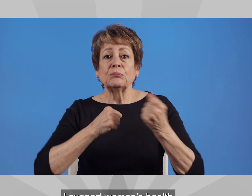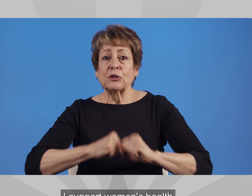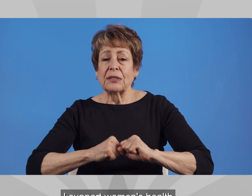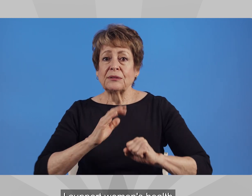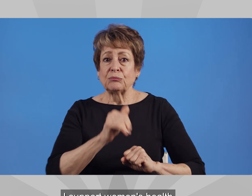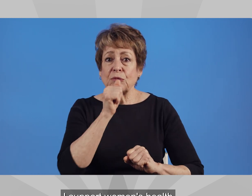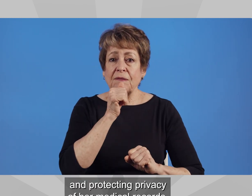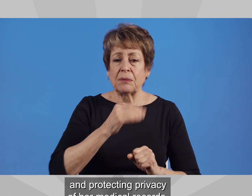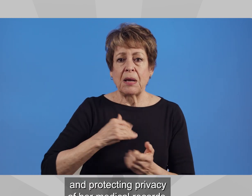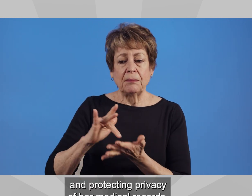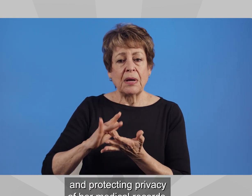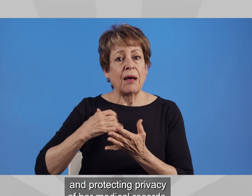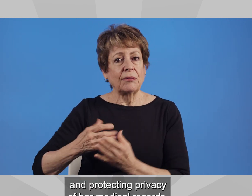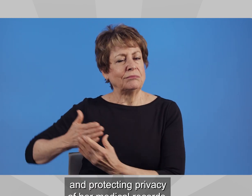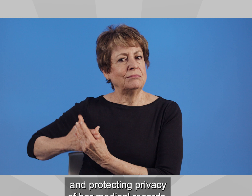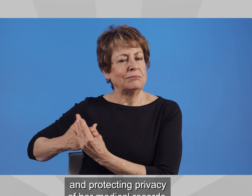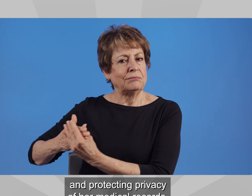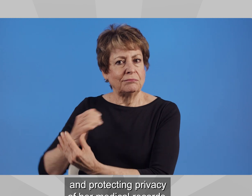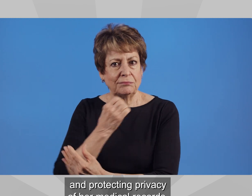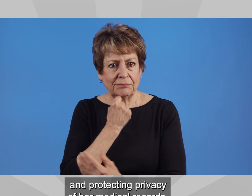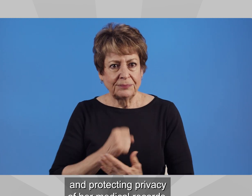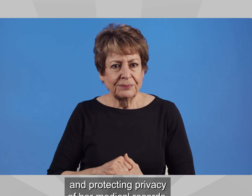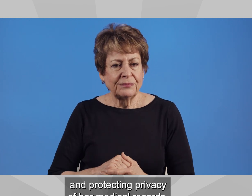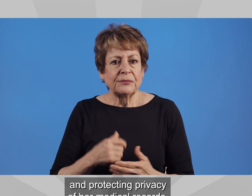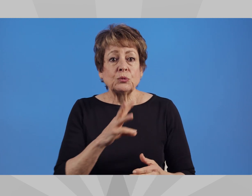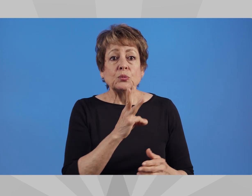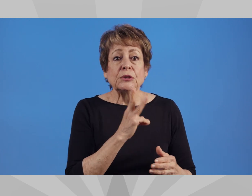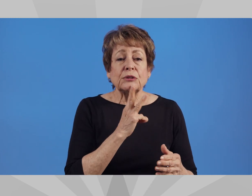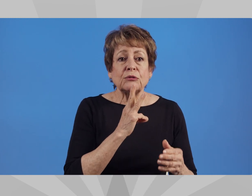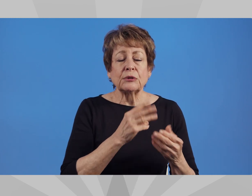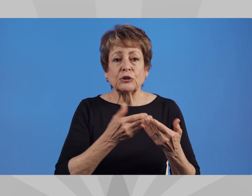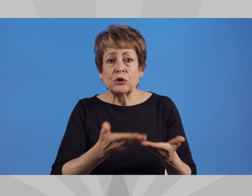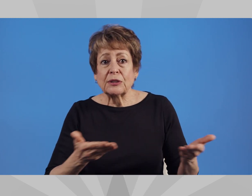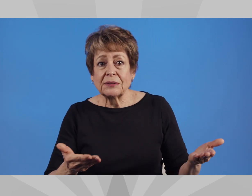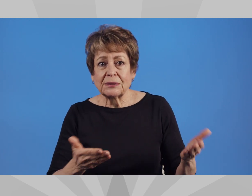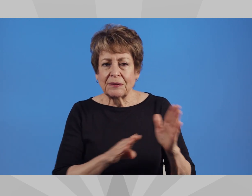I support women's health and protecting privacy of her medical records.